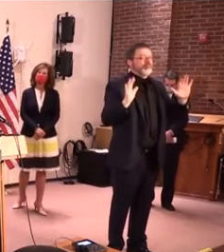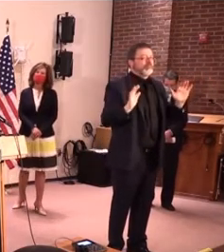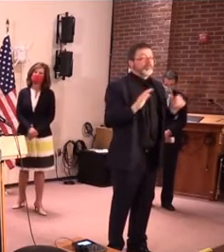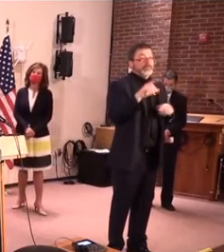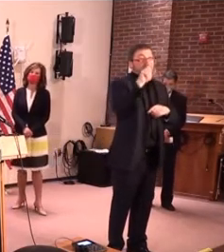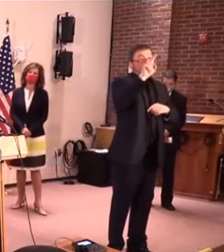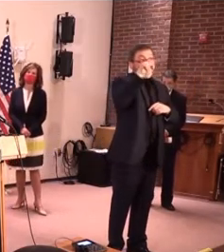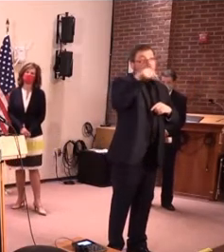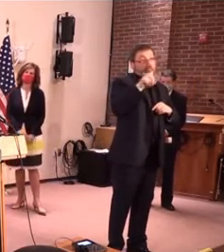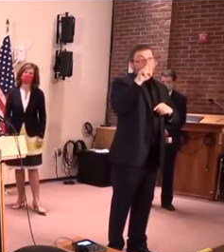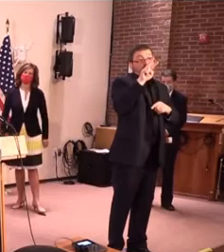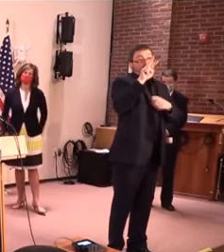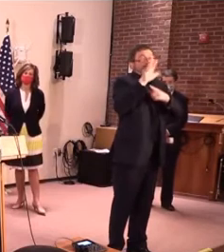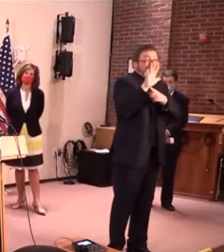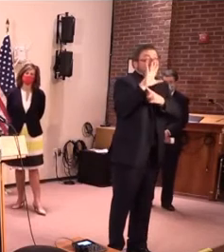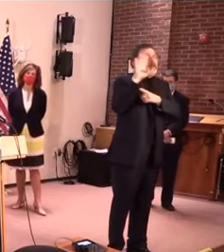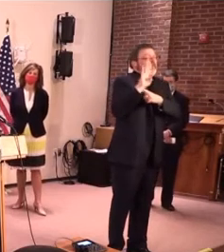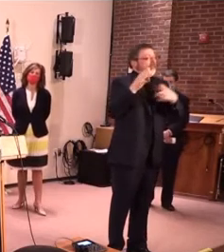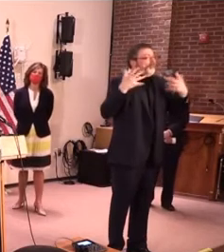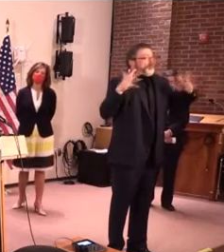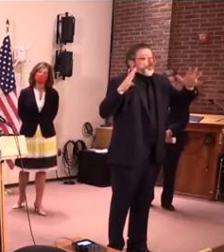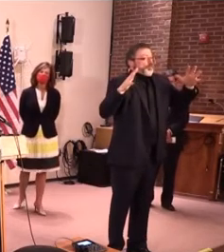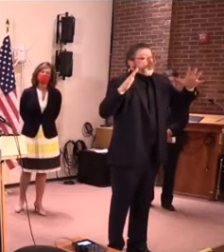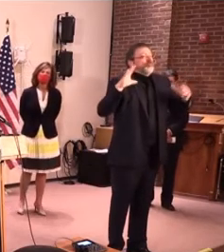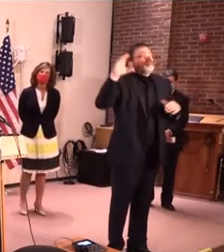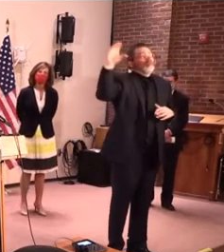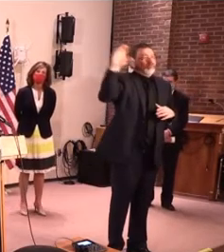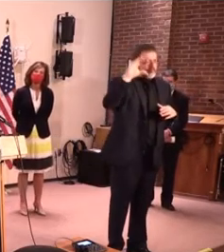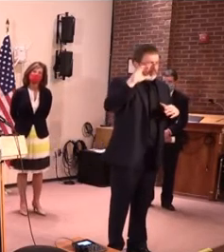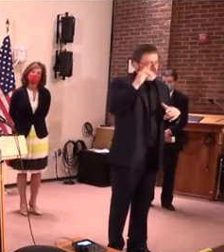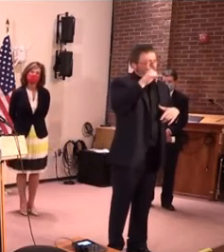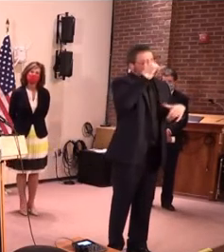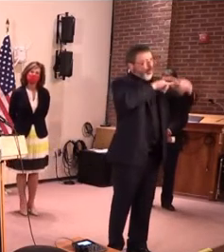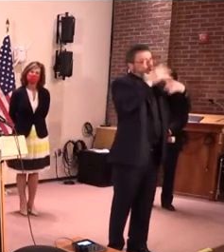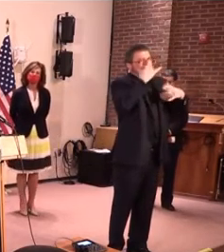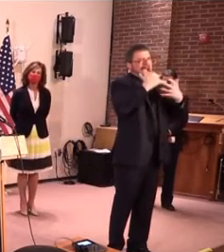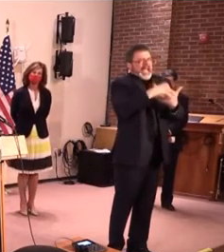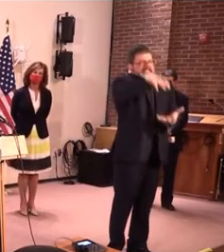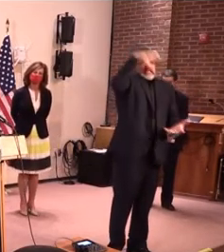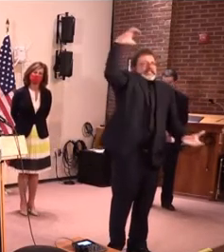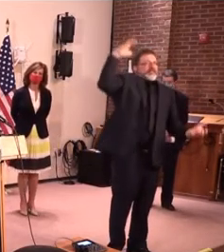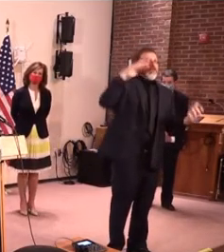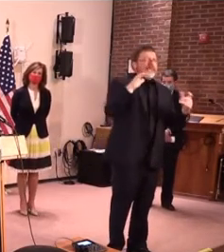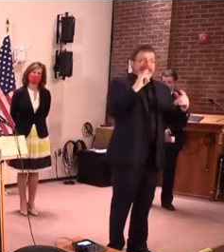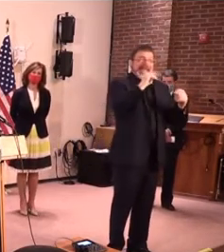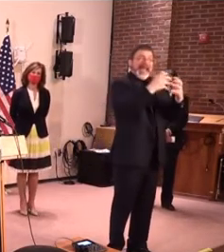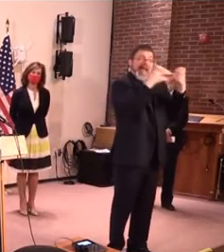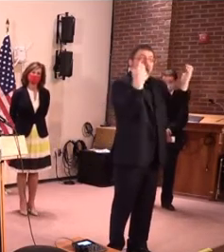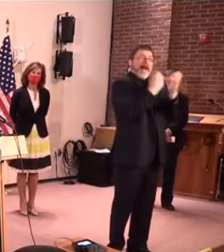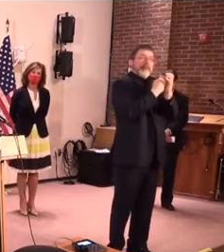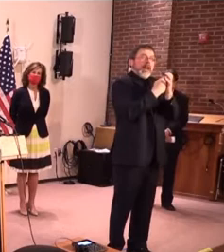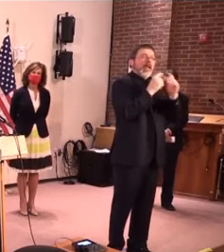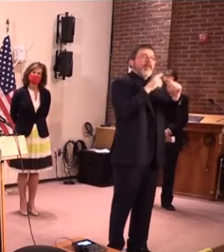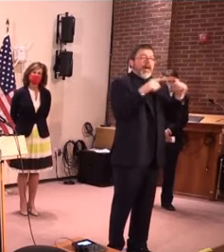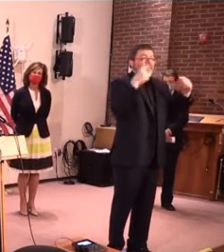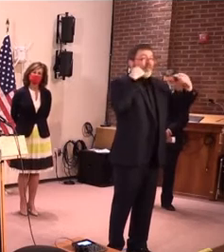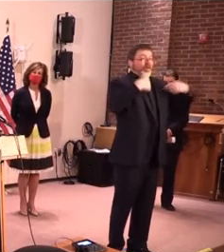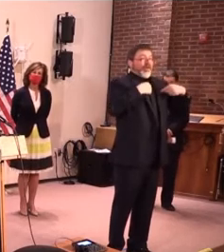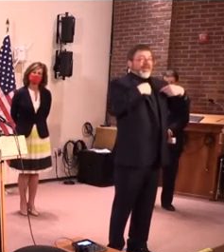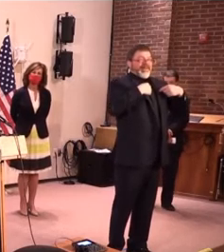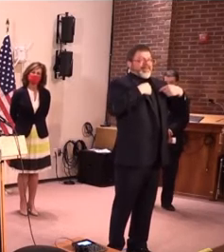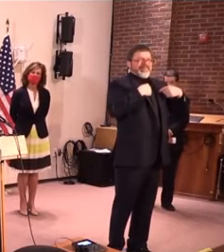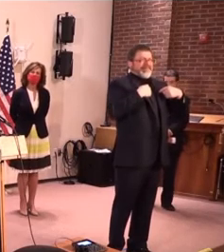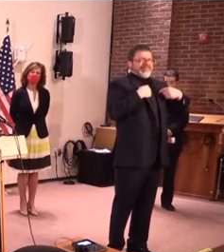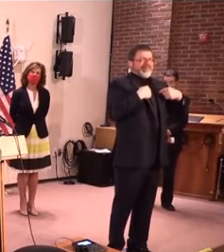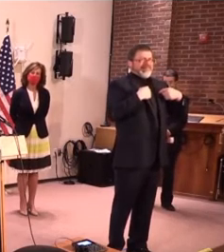we're very appreciative for it, when you take the $300 million that we're spending on the emergency itself through this CARES money,